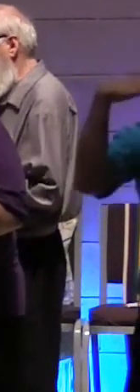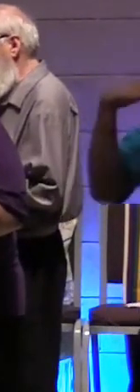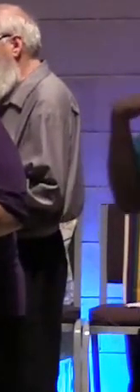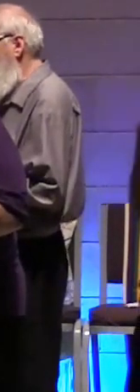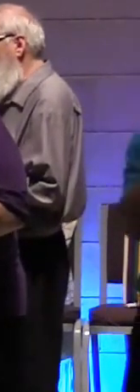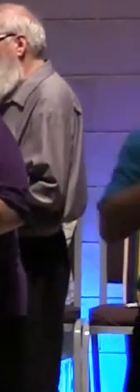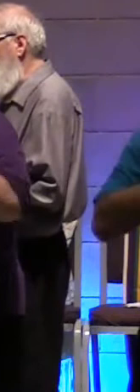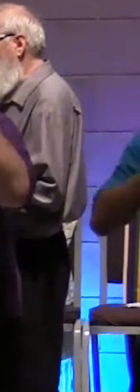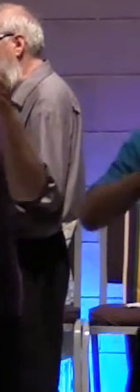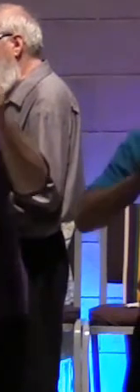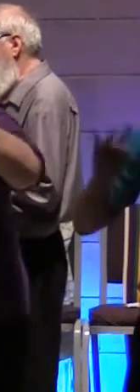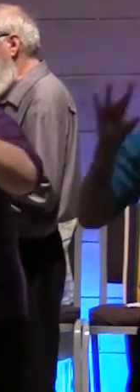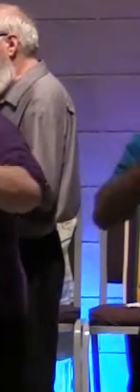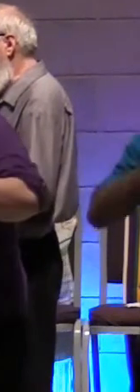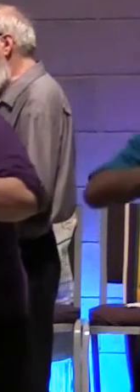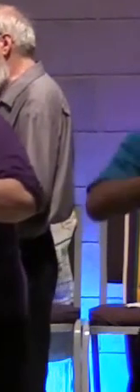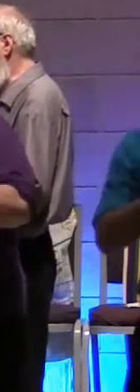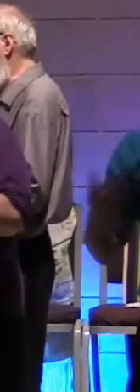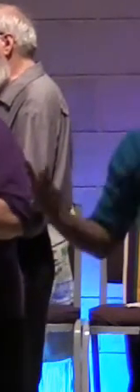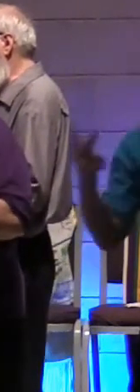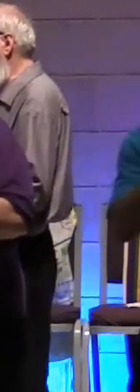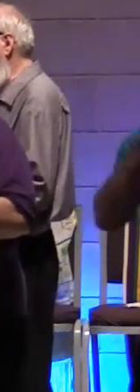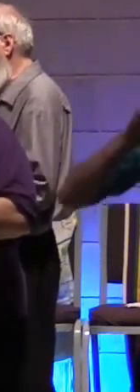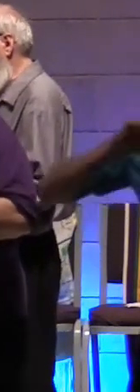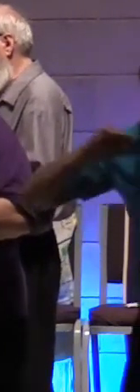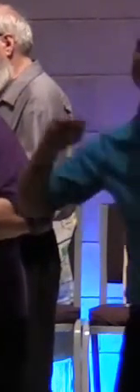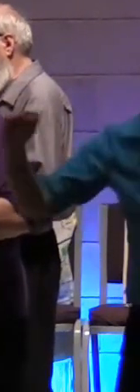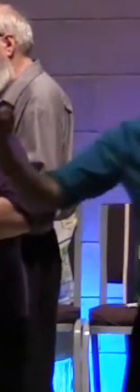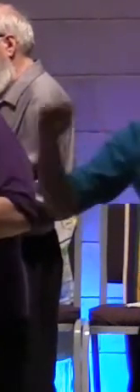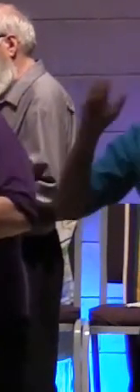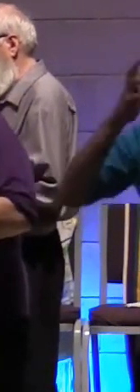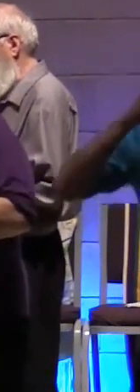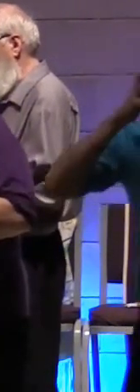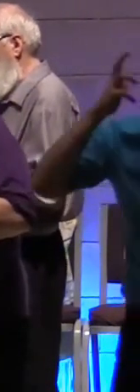voice? The louder I will sing.